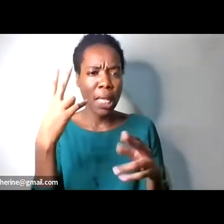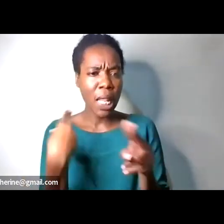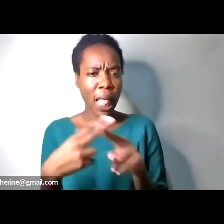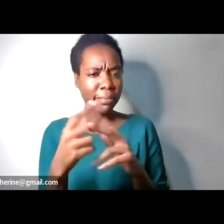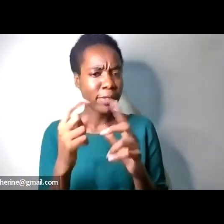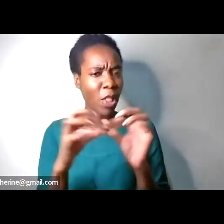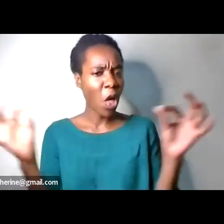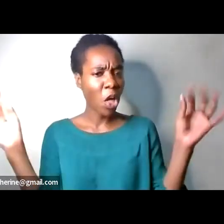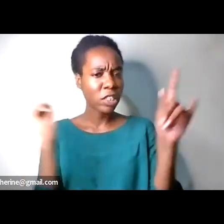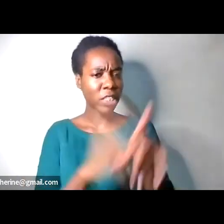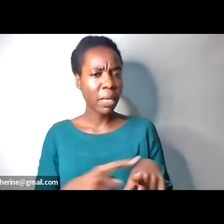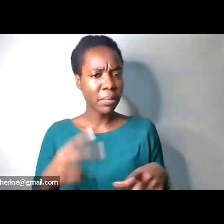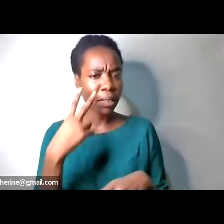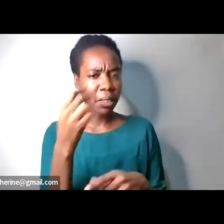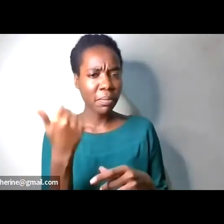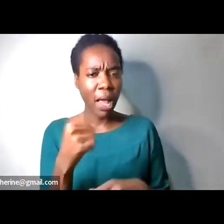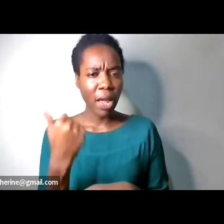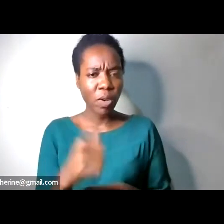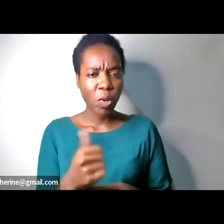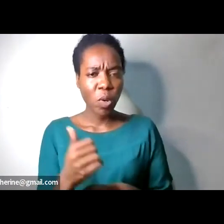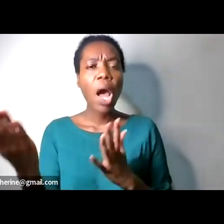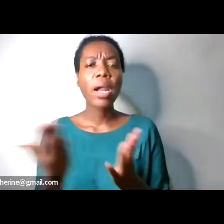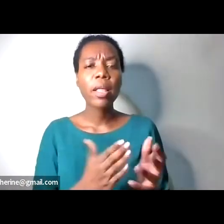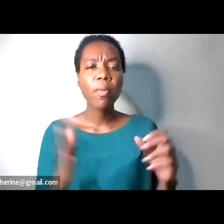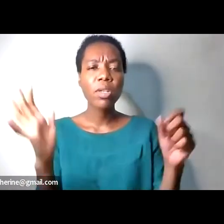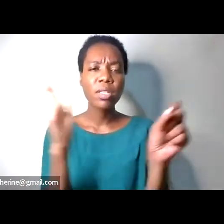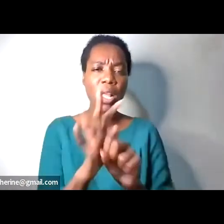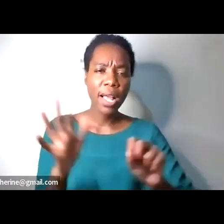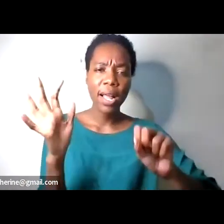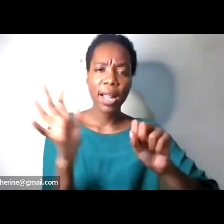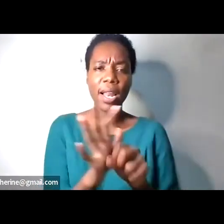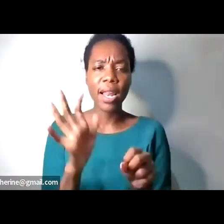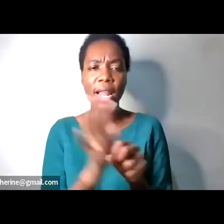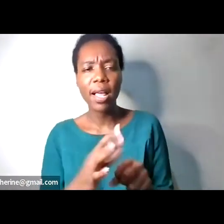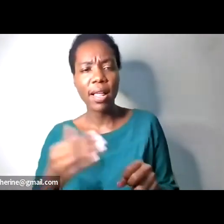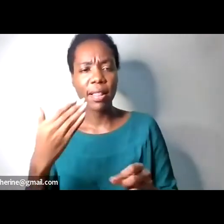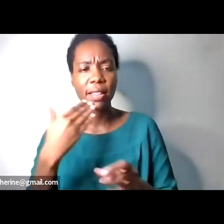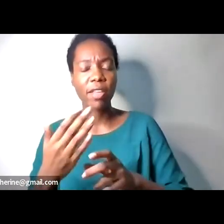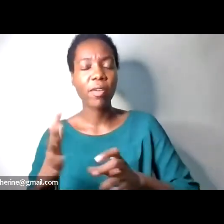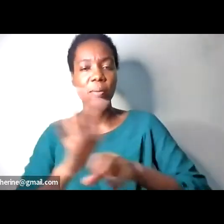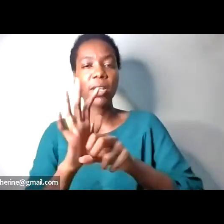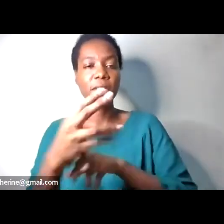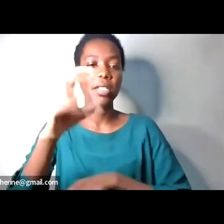Musalia, karibu sana. Thank you very much, Habat Zake from Uganda. We appreciate you.